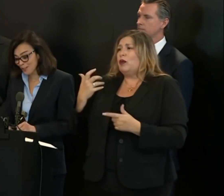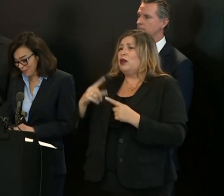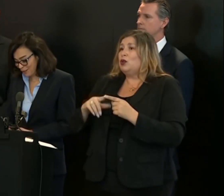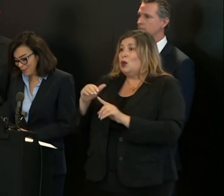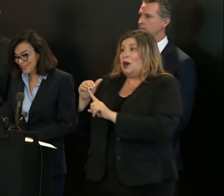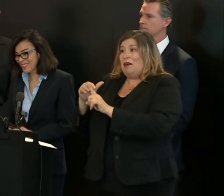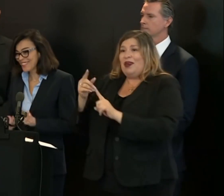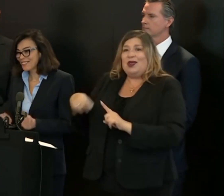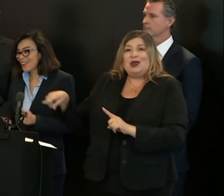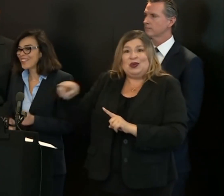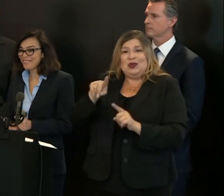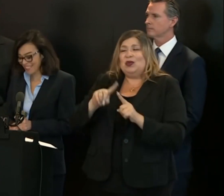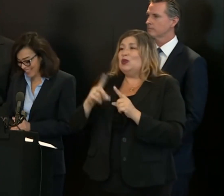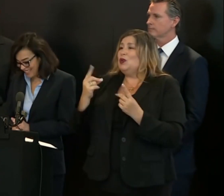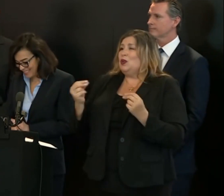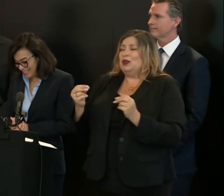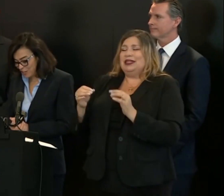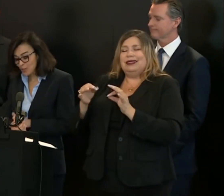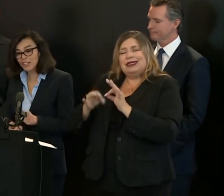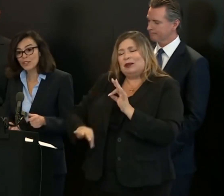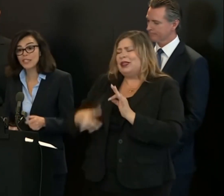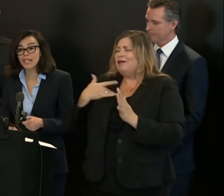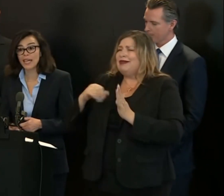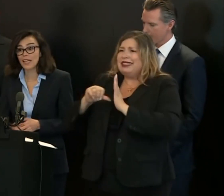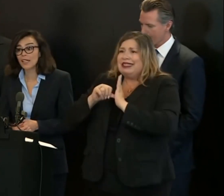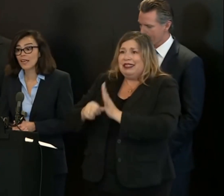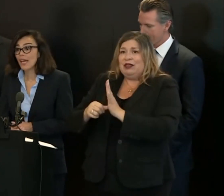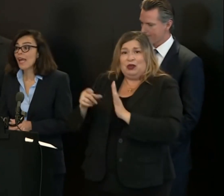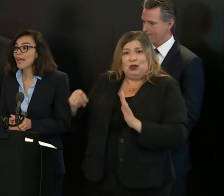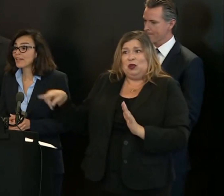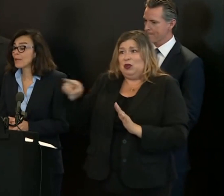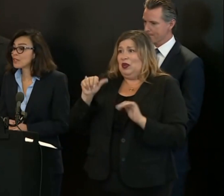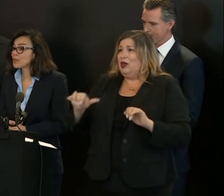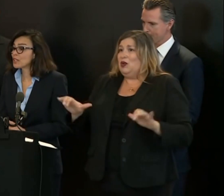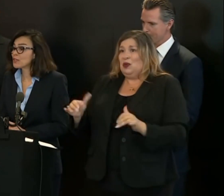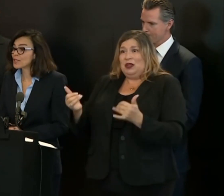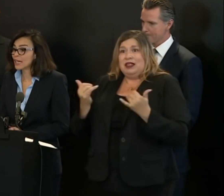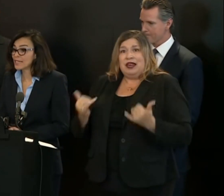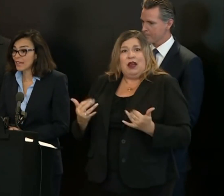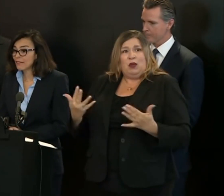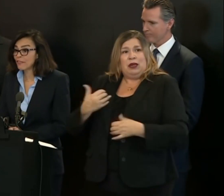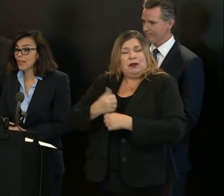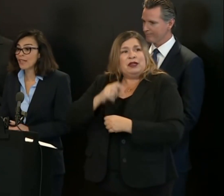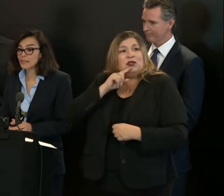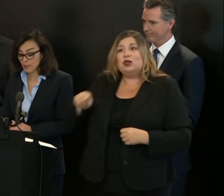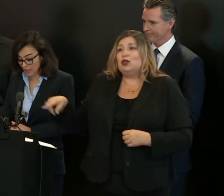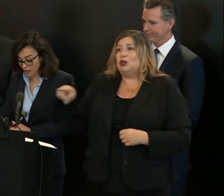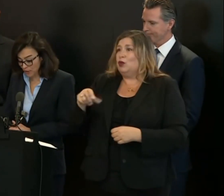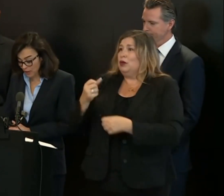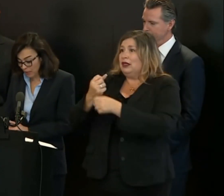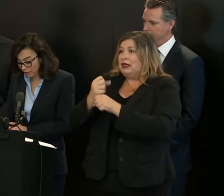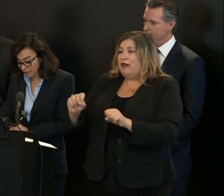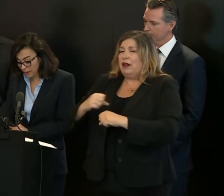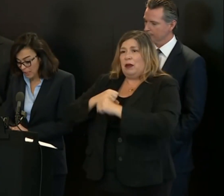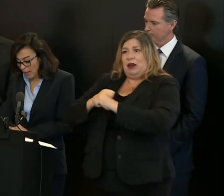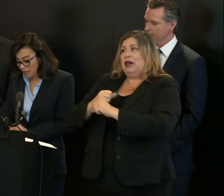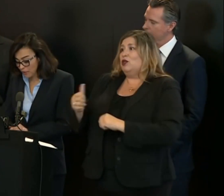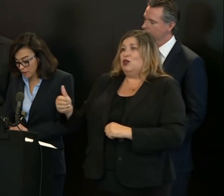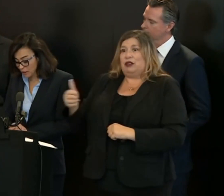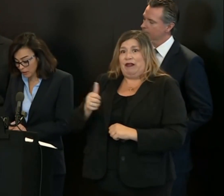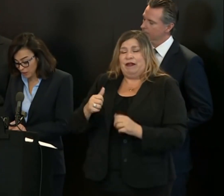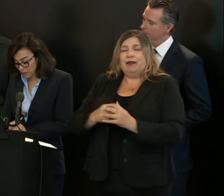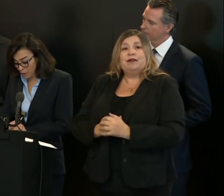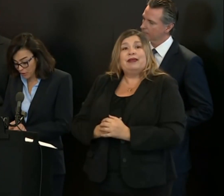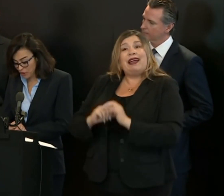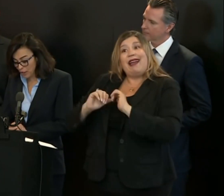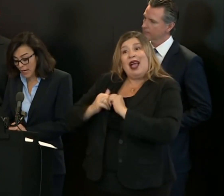remind all of you, we'll all emphasize this, that you can do today to make sure that you stay safe and to protect yourself. And